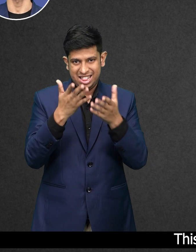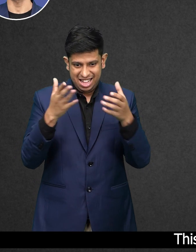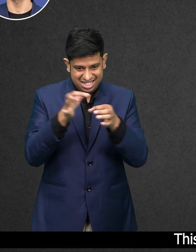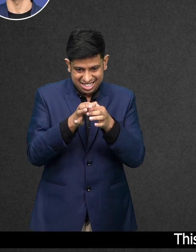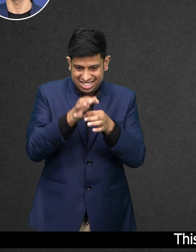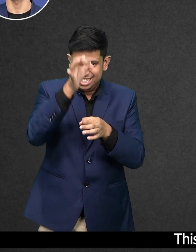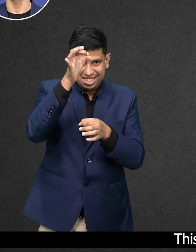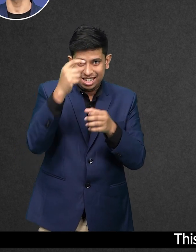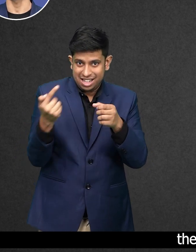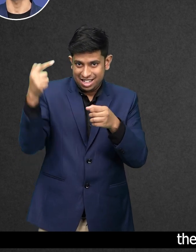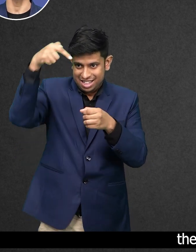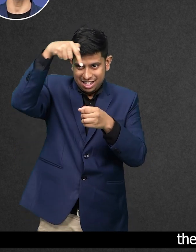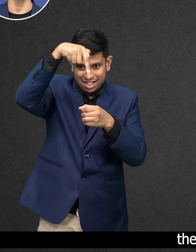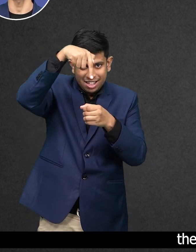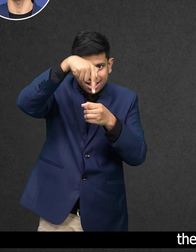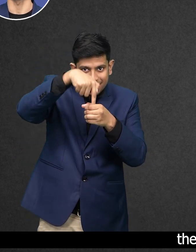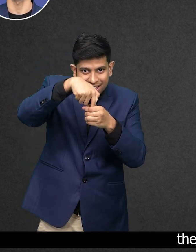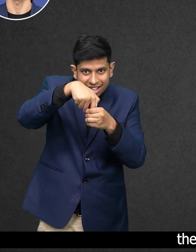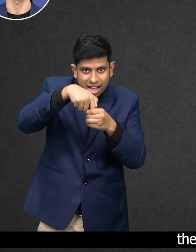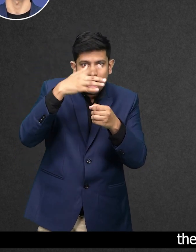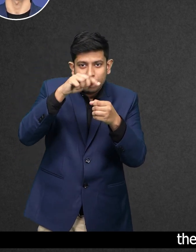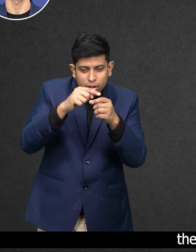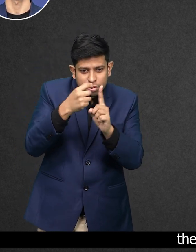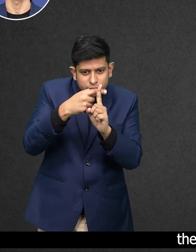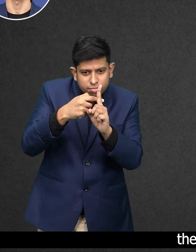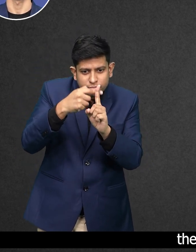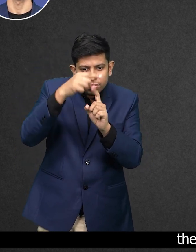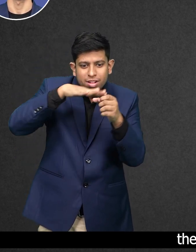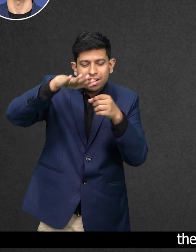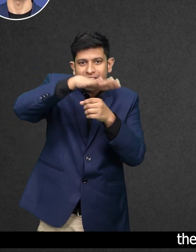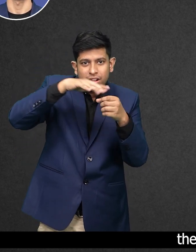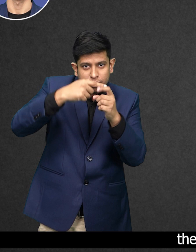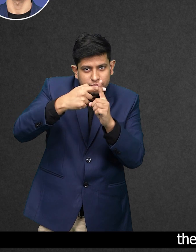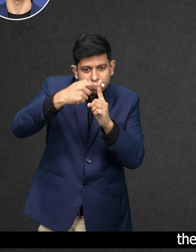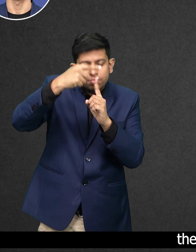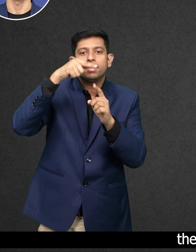This air chamber causes the instrument to float.